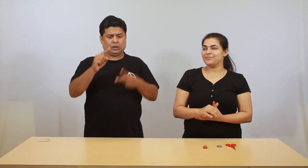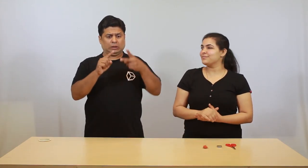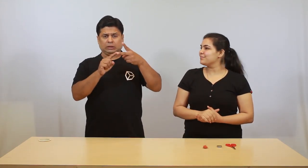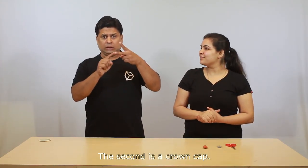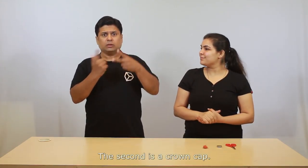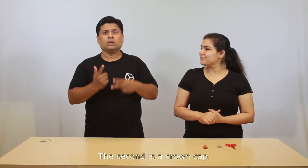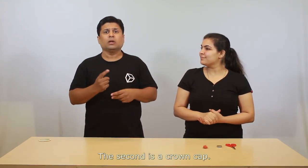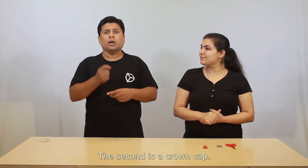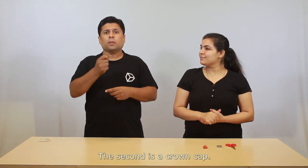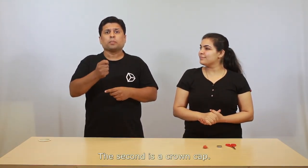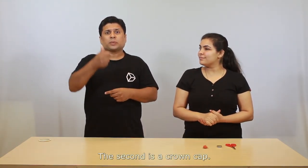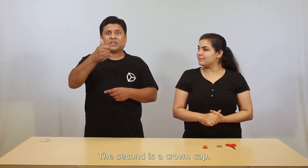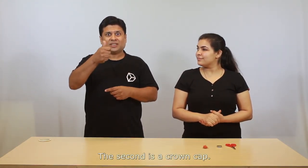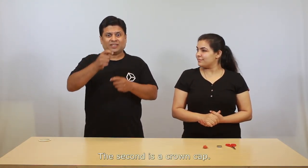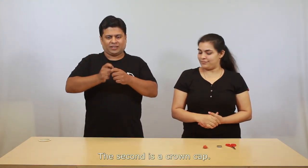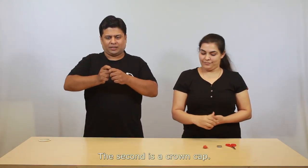The second is a crown cap